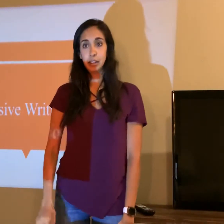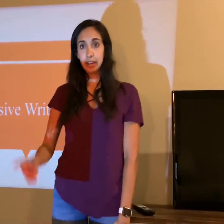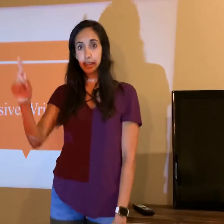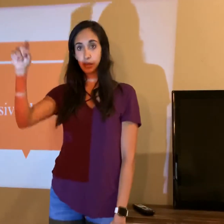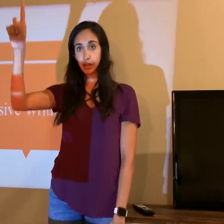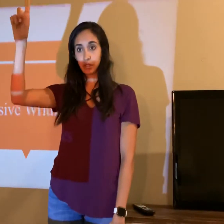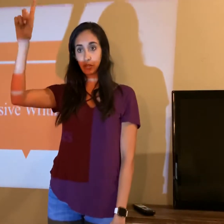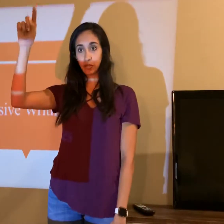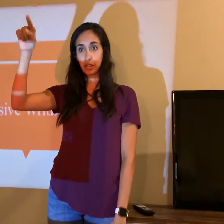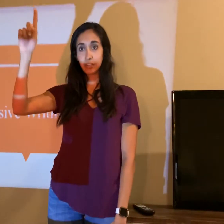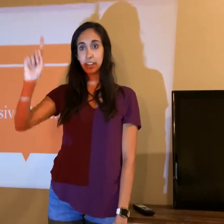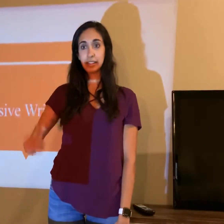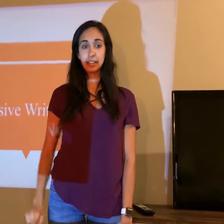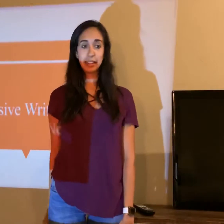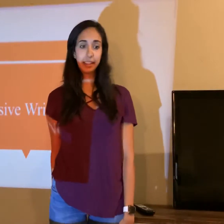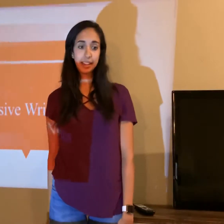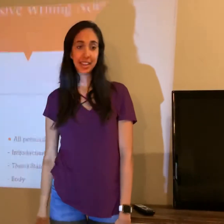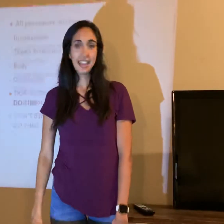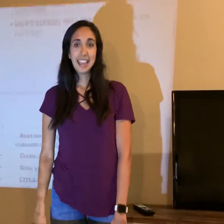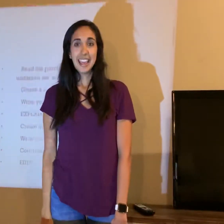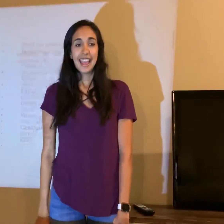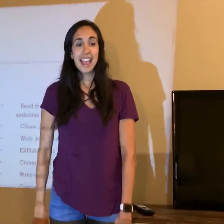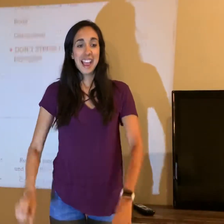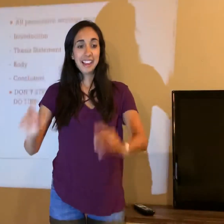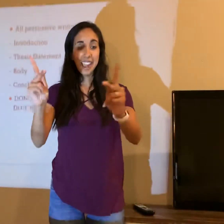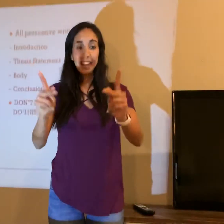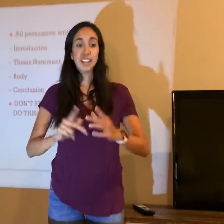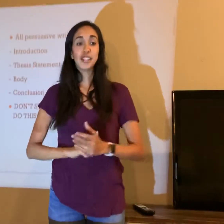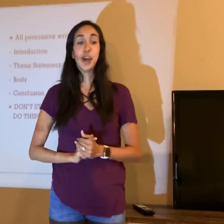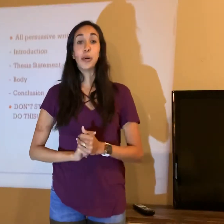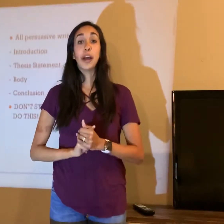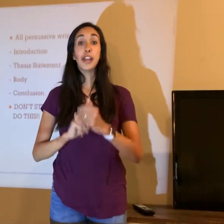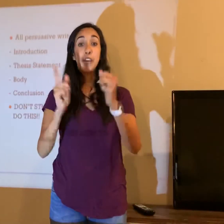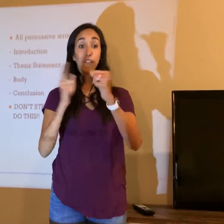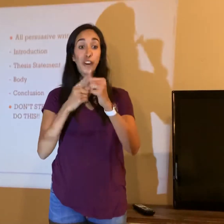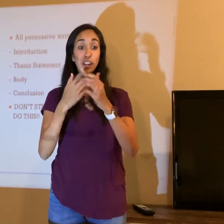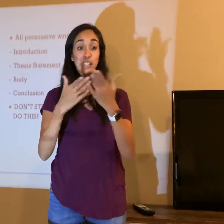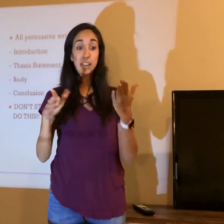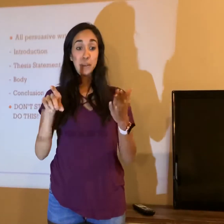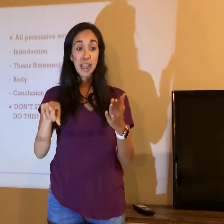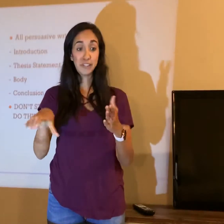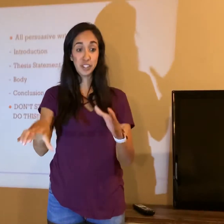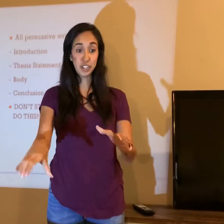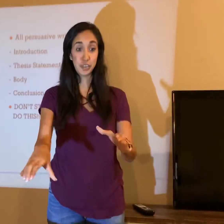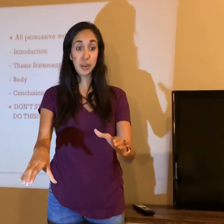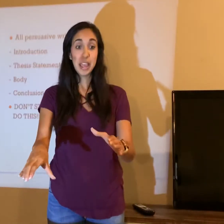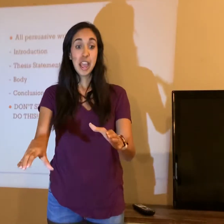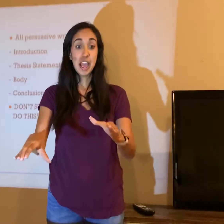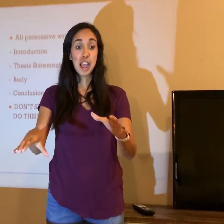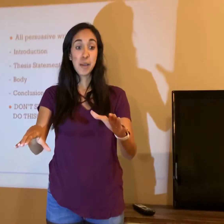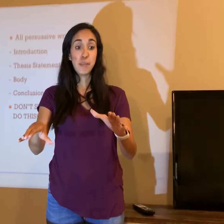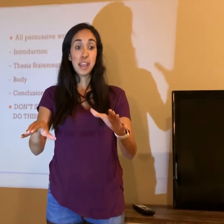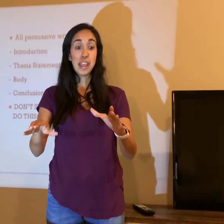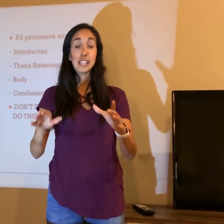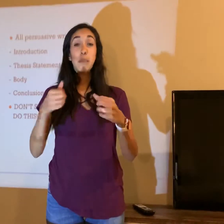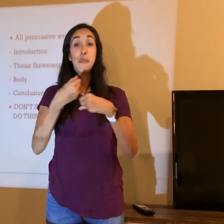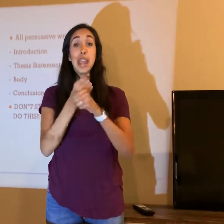Next one, scroll down, yes. Okay, so the first thing we have to do is make